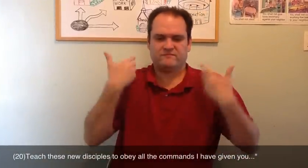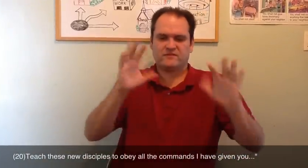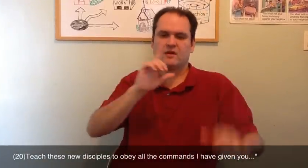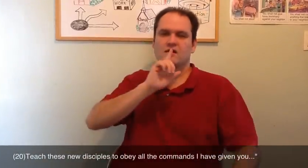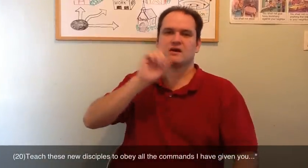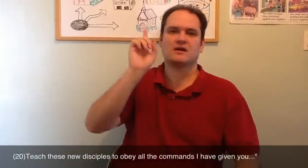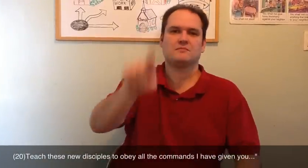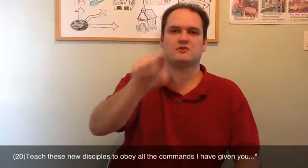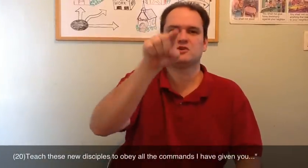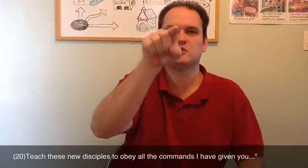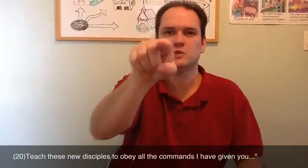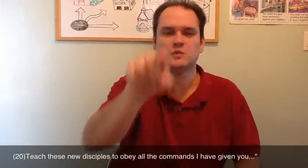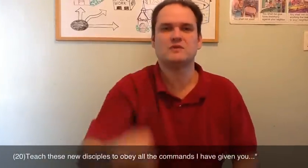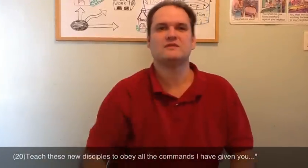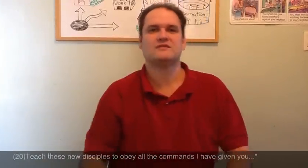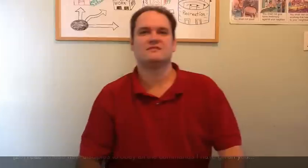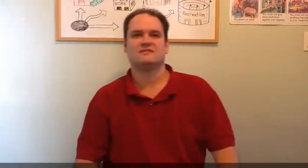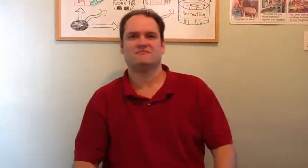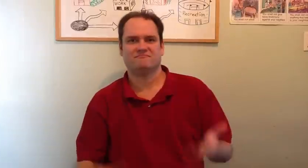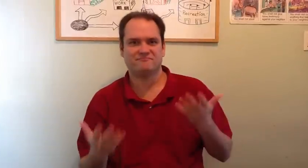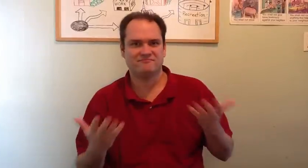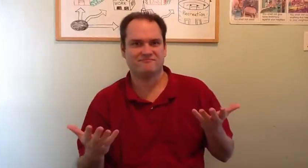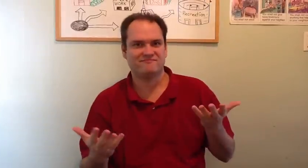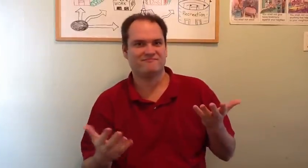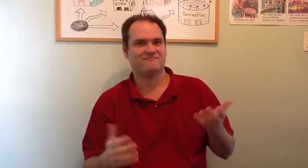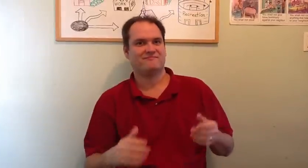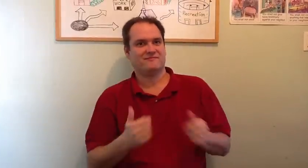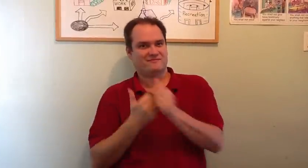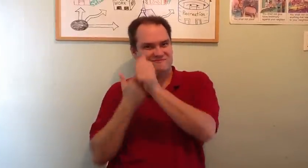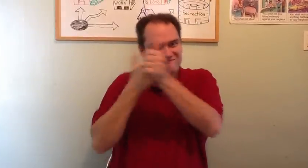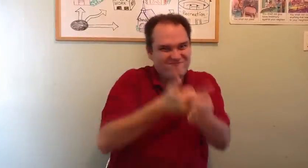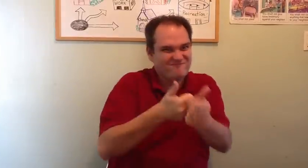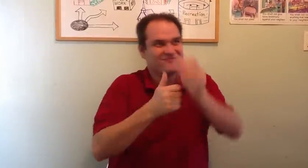Teach these new disciples to obey all the commands I have given to you.